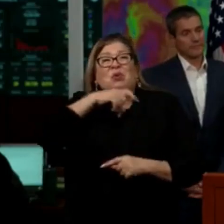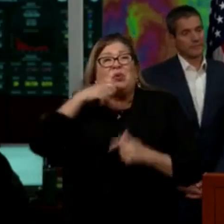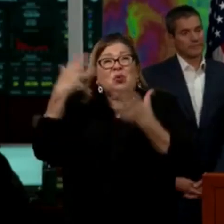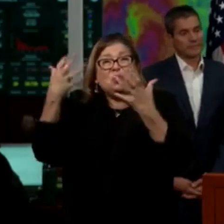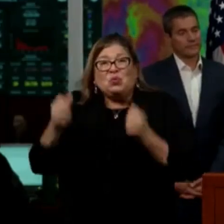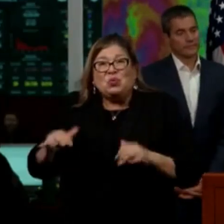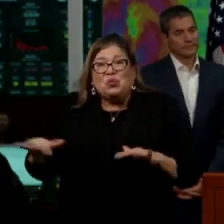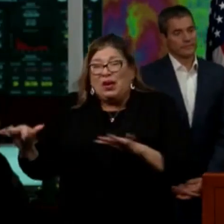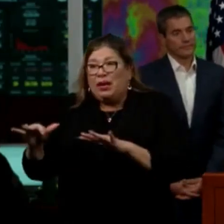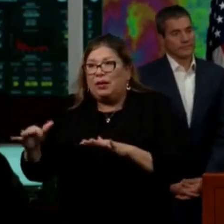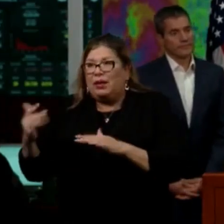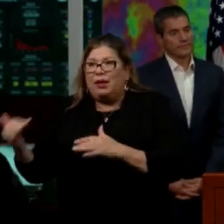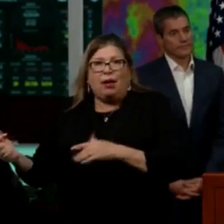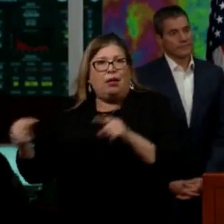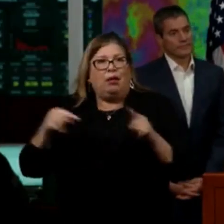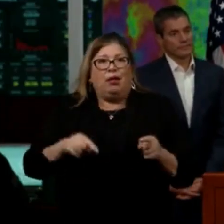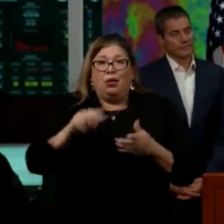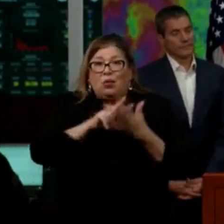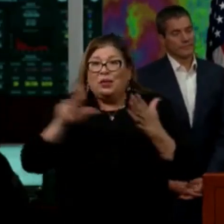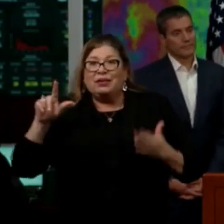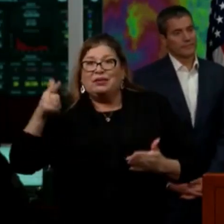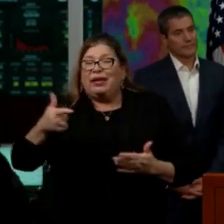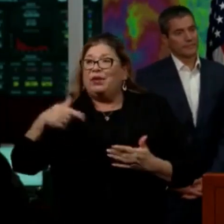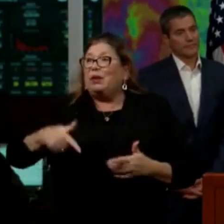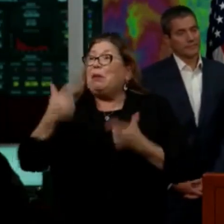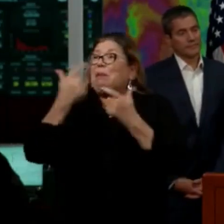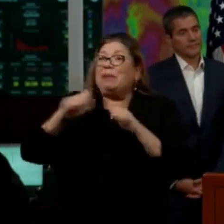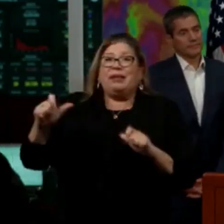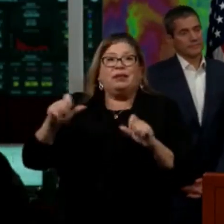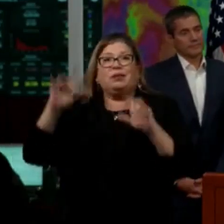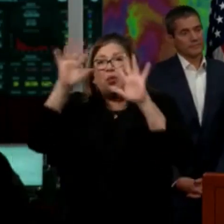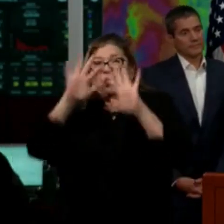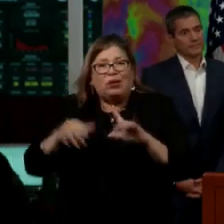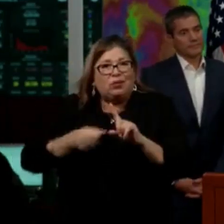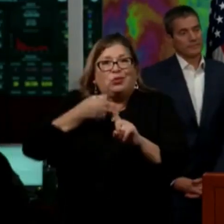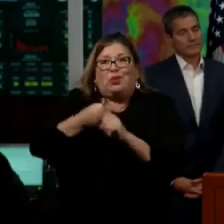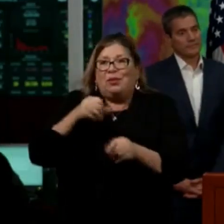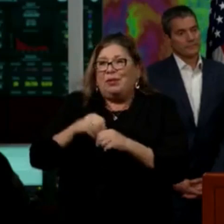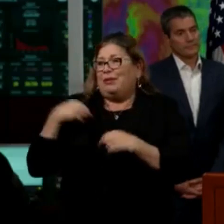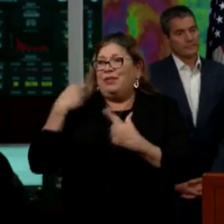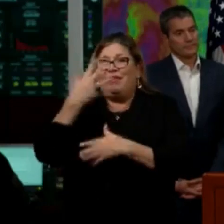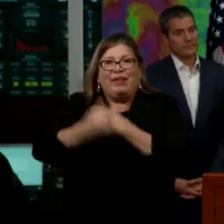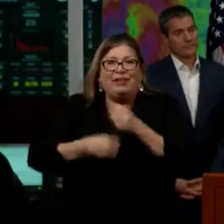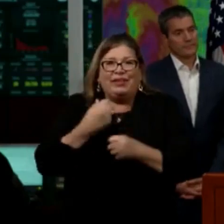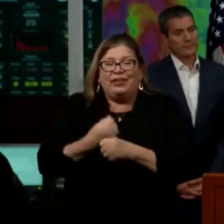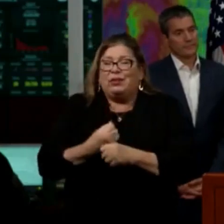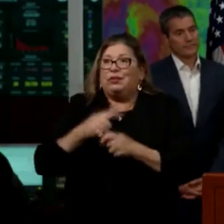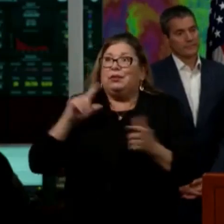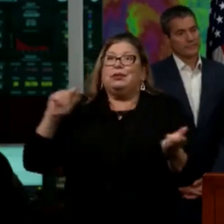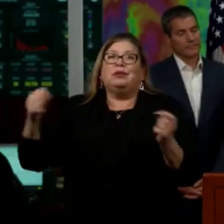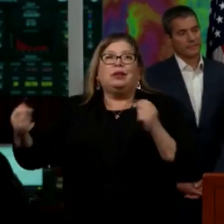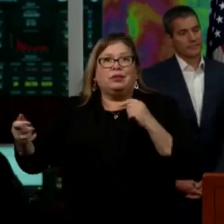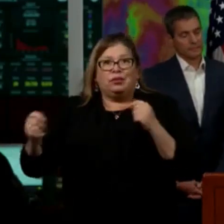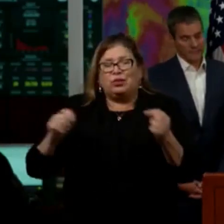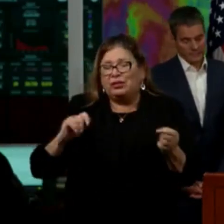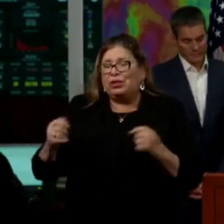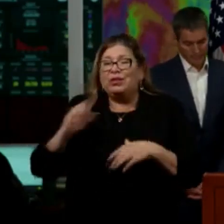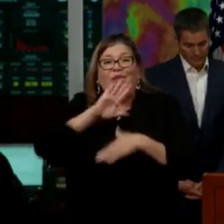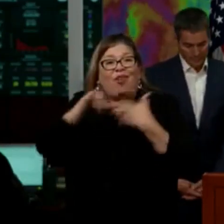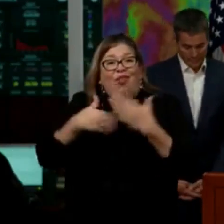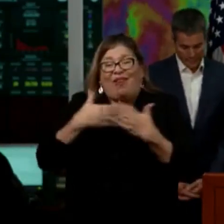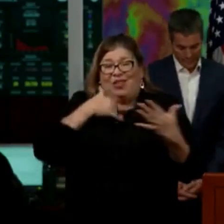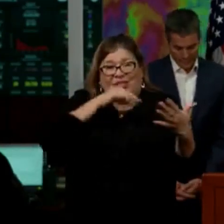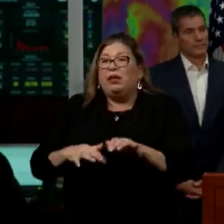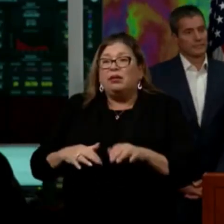the biggest series of storms we've seen in 5 years, and all of our science indicates we're going to